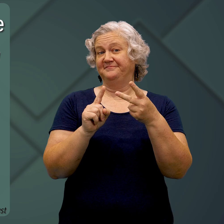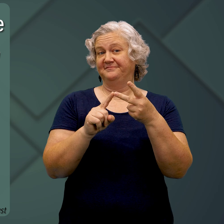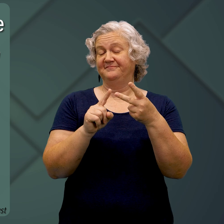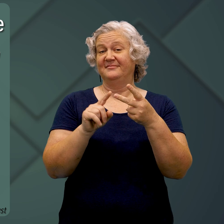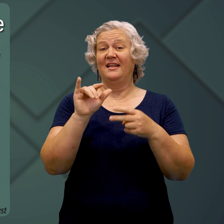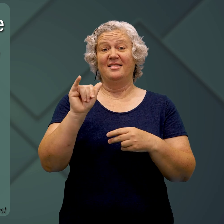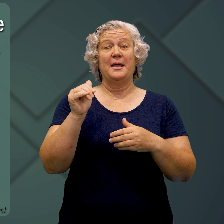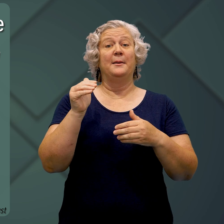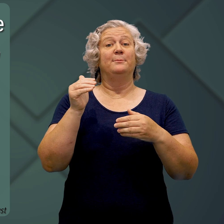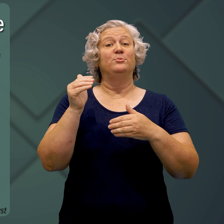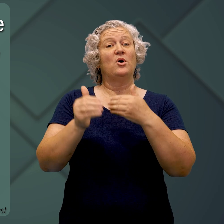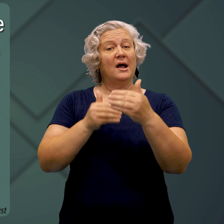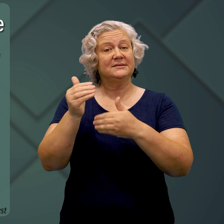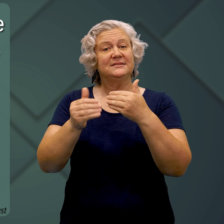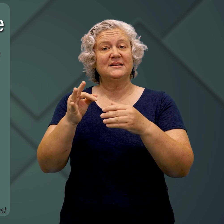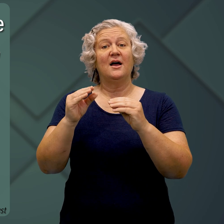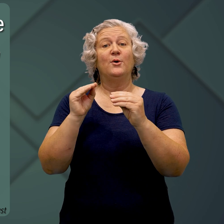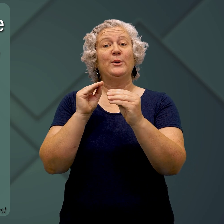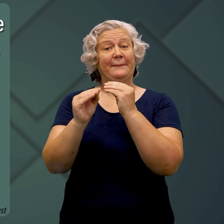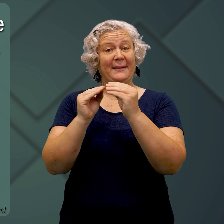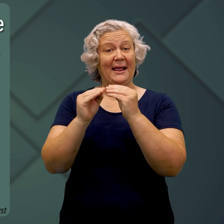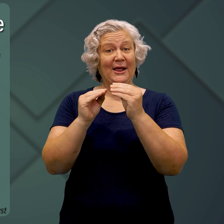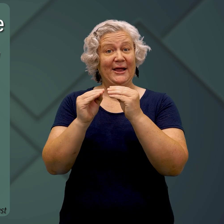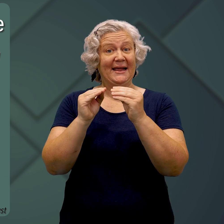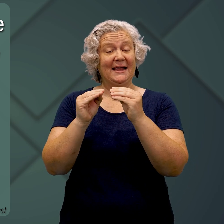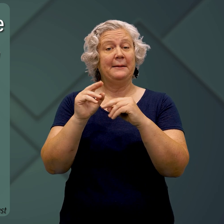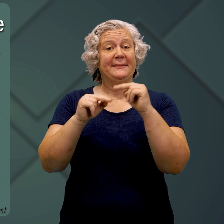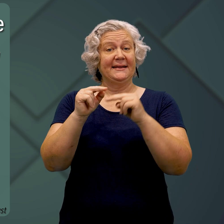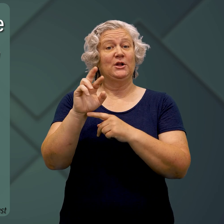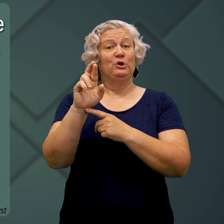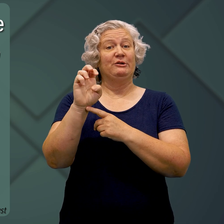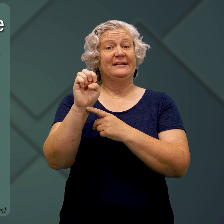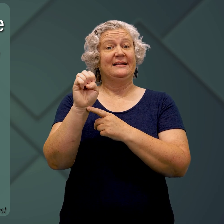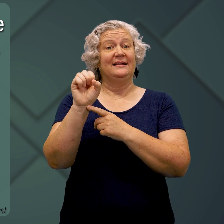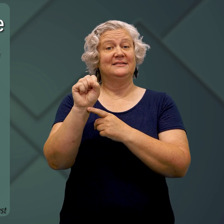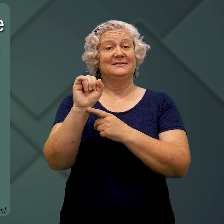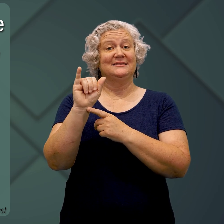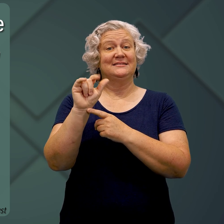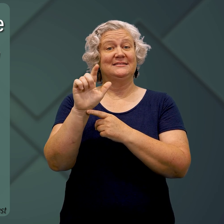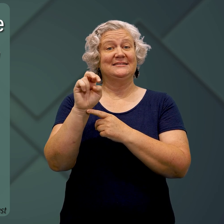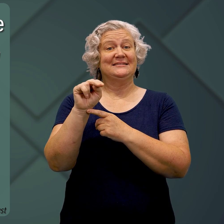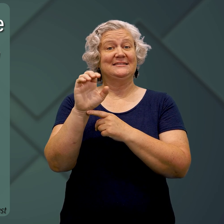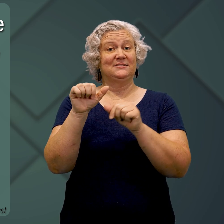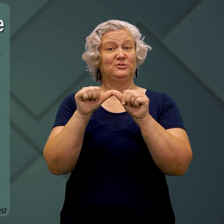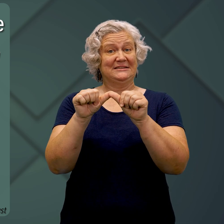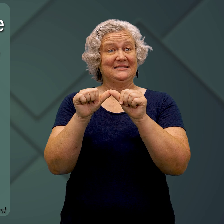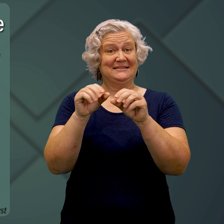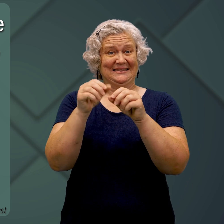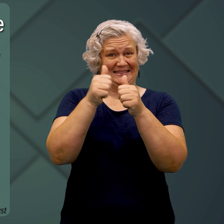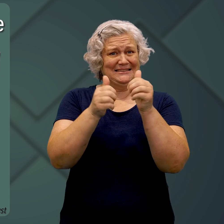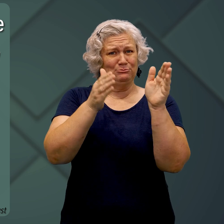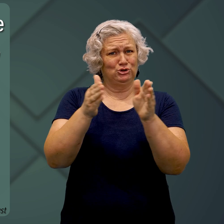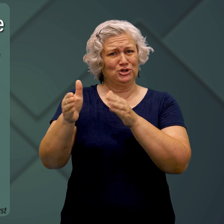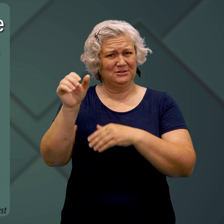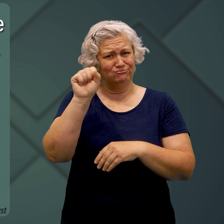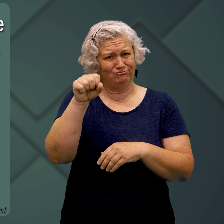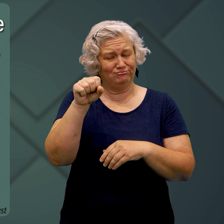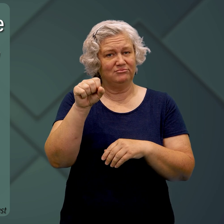The other good news is that the process of repairing not only builds resilience in each person, but it